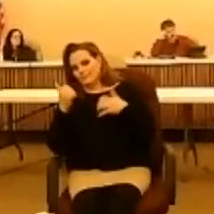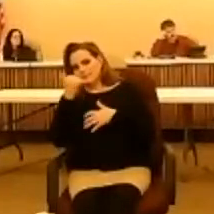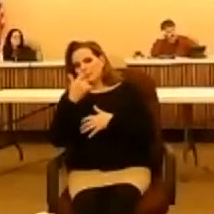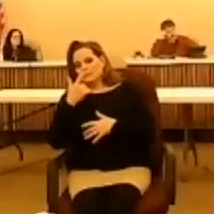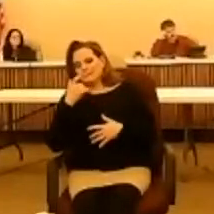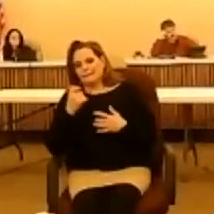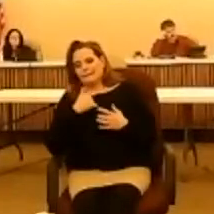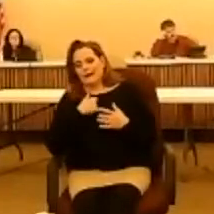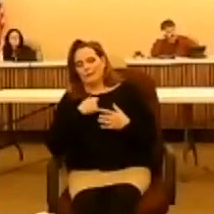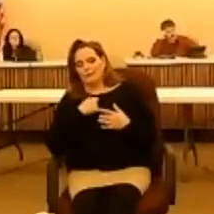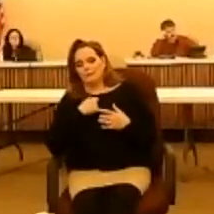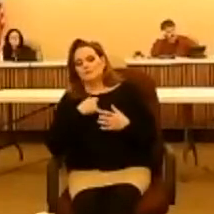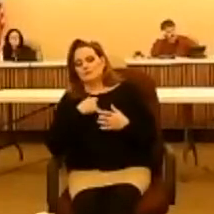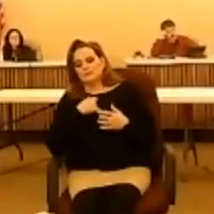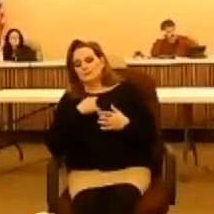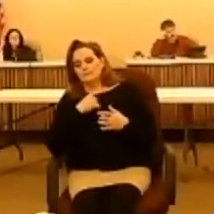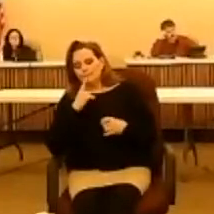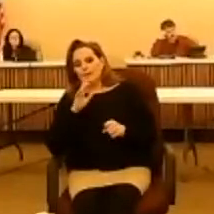in the